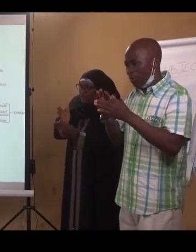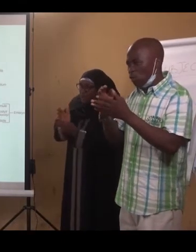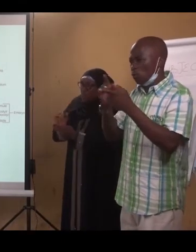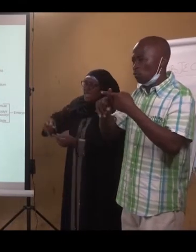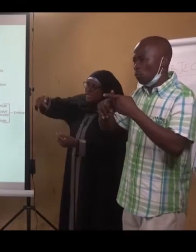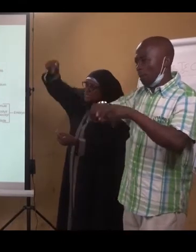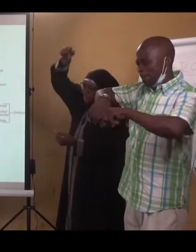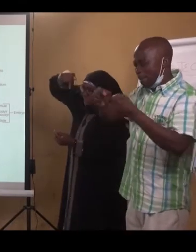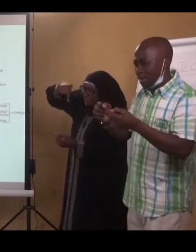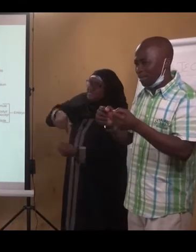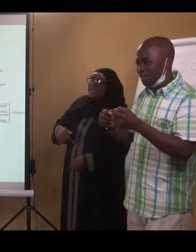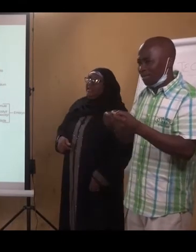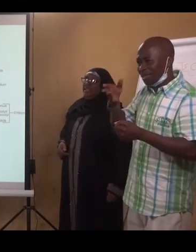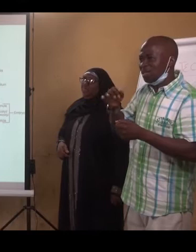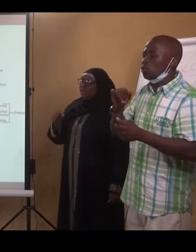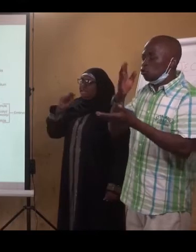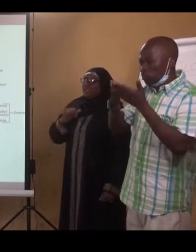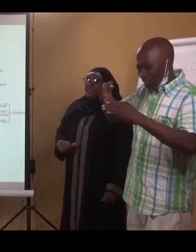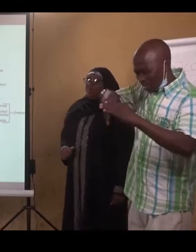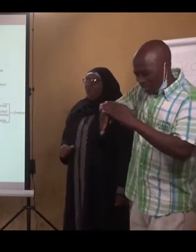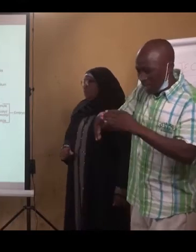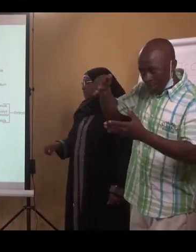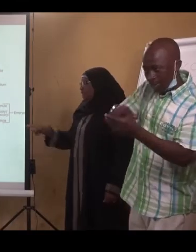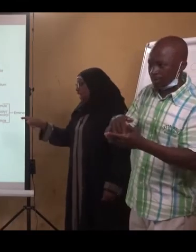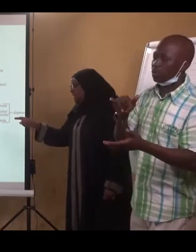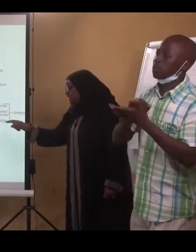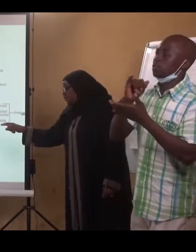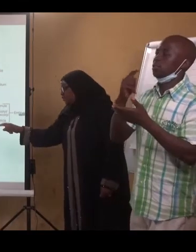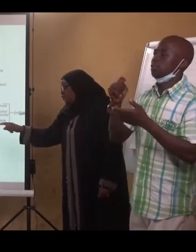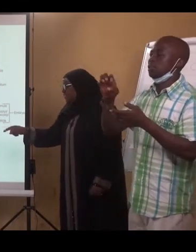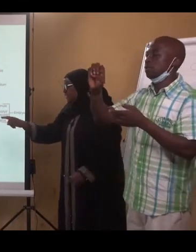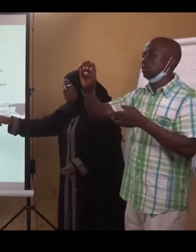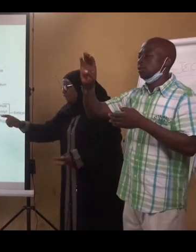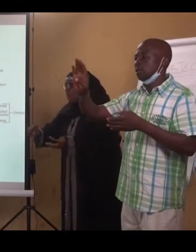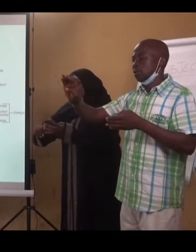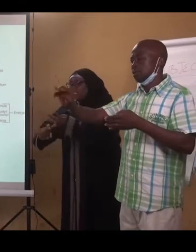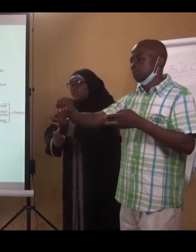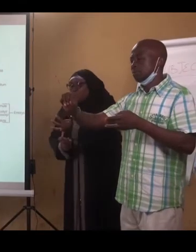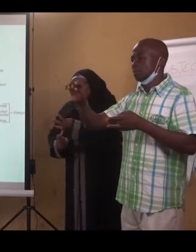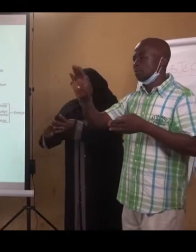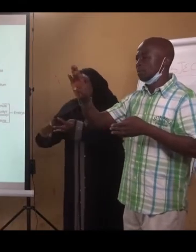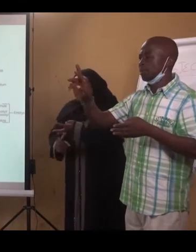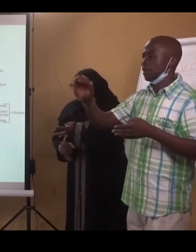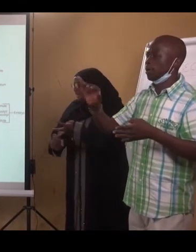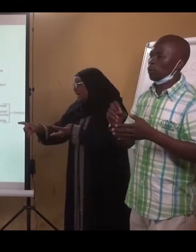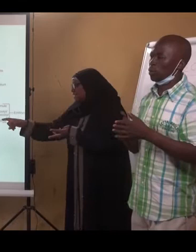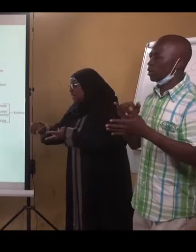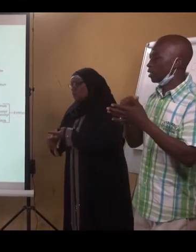mango, there is something inside again. That is the embryo. And that is why we say the embryo has the plumule, the radicle, and the